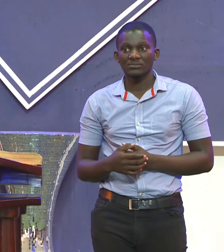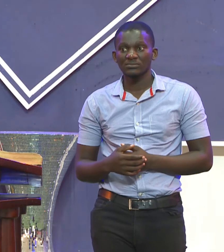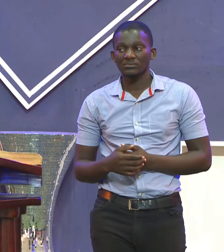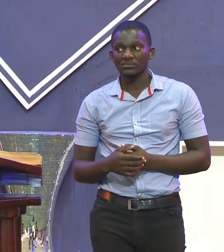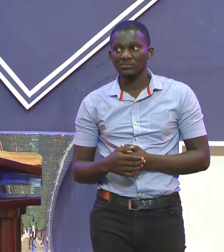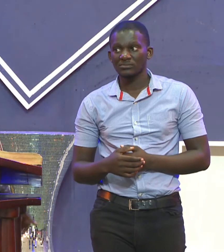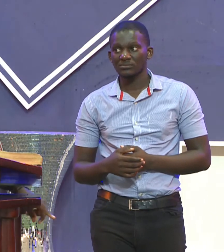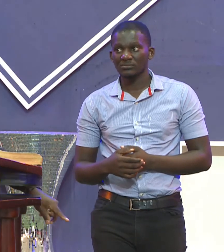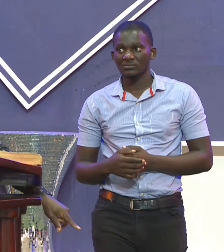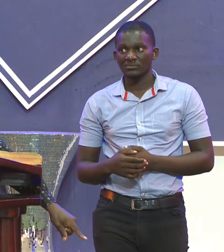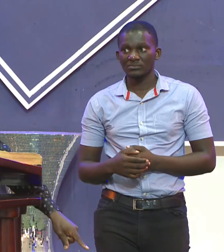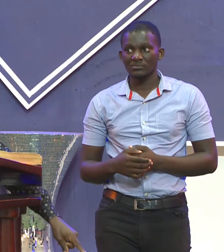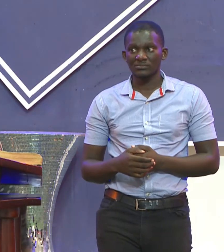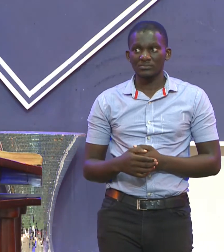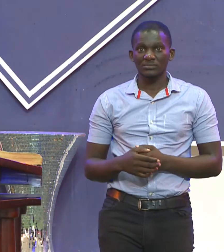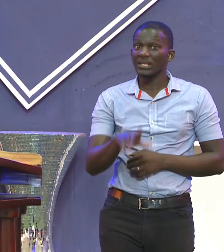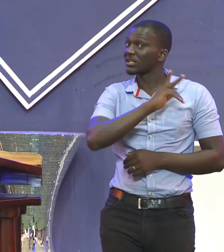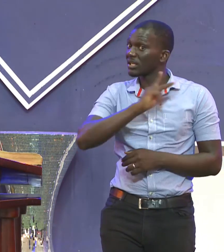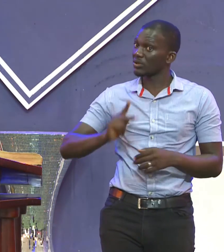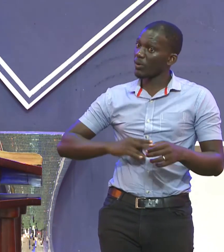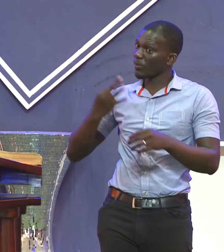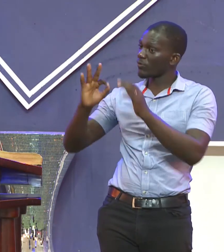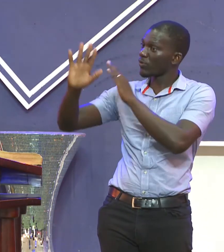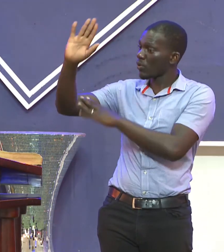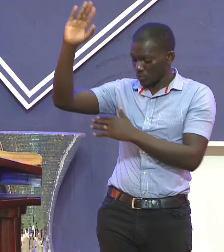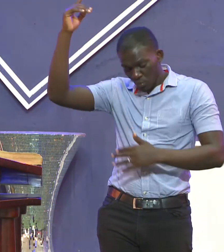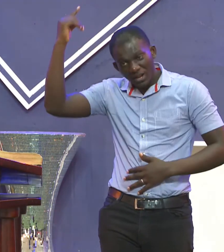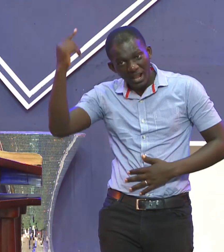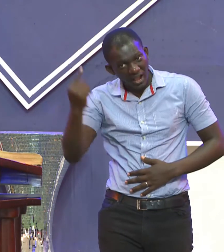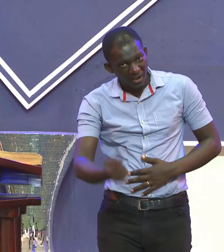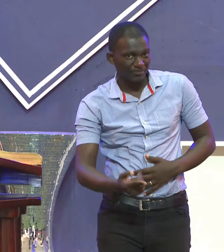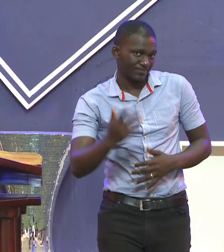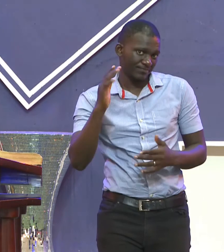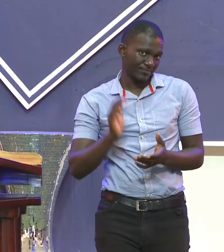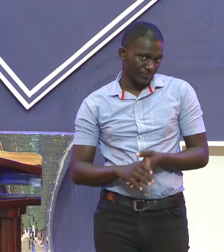counsel of the Lord. And that the kingdom of God will